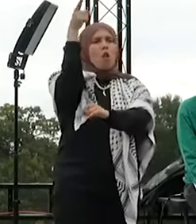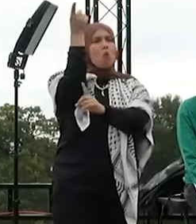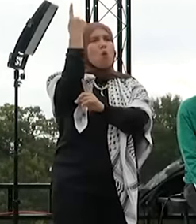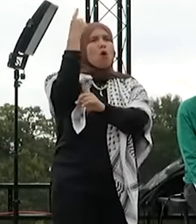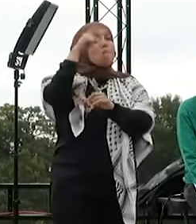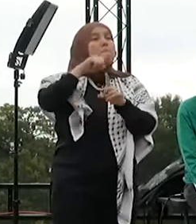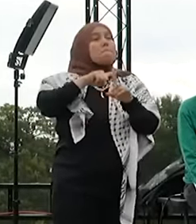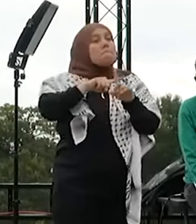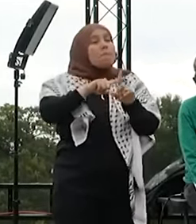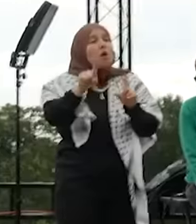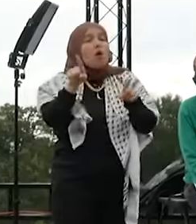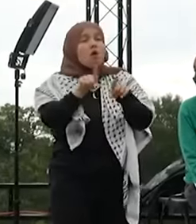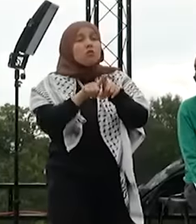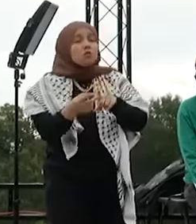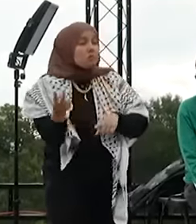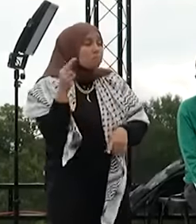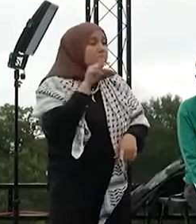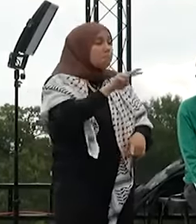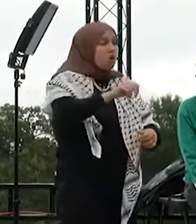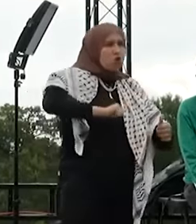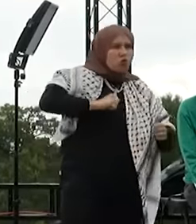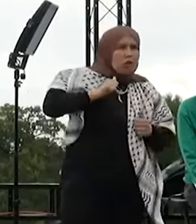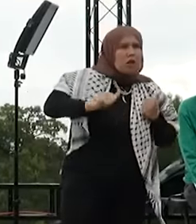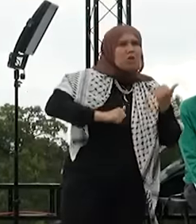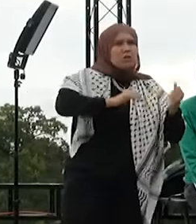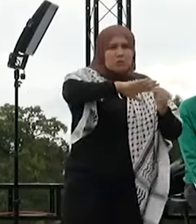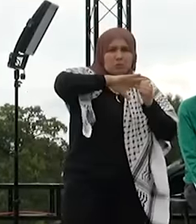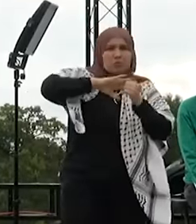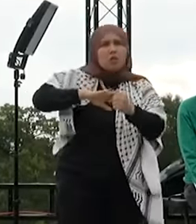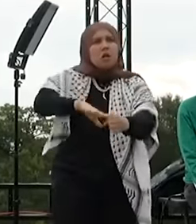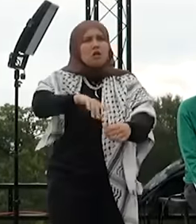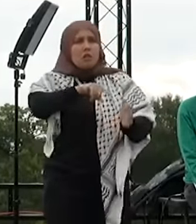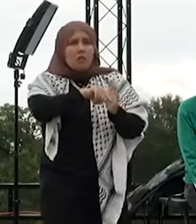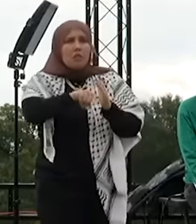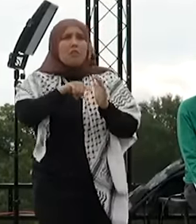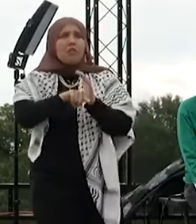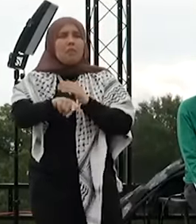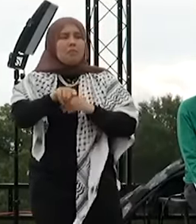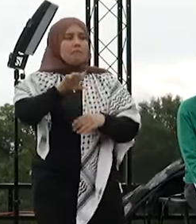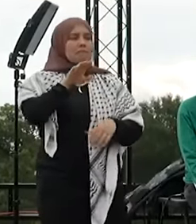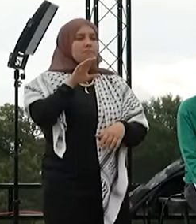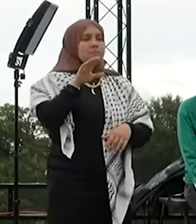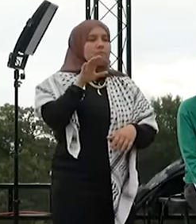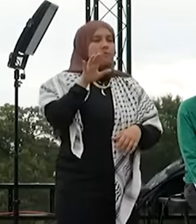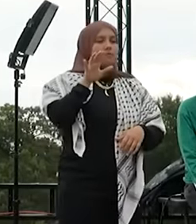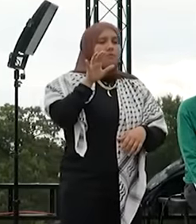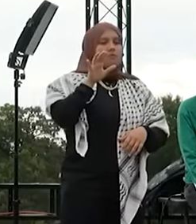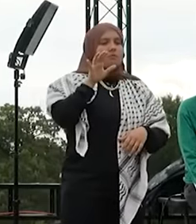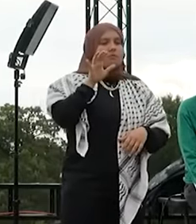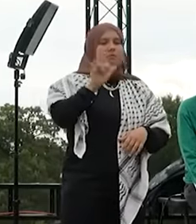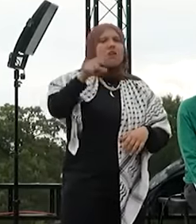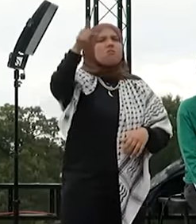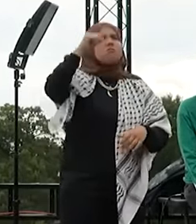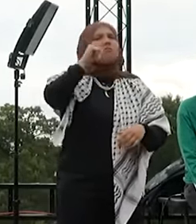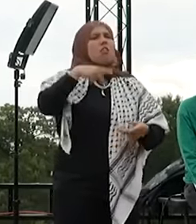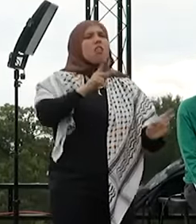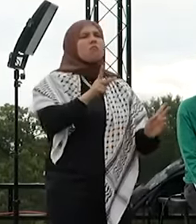the aggressions and transgressions that are done that He did not sanction.